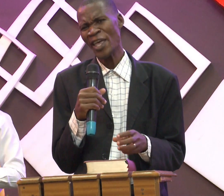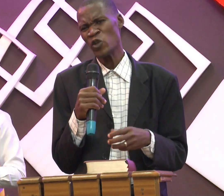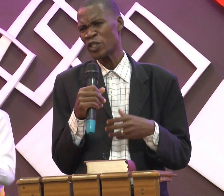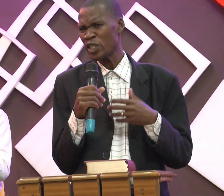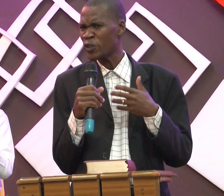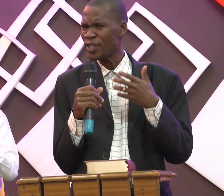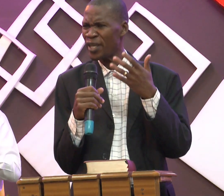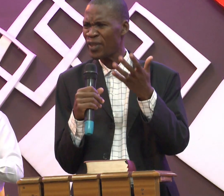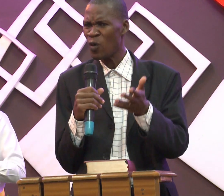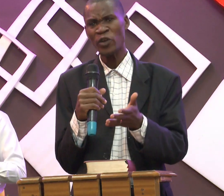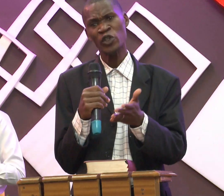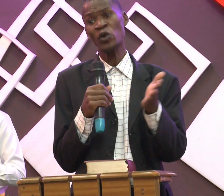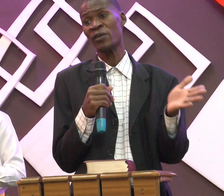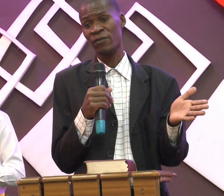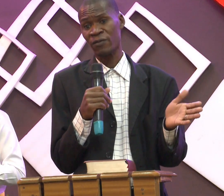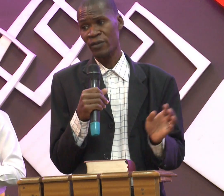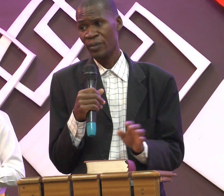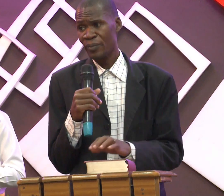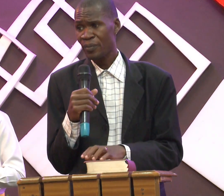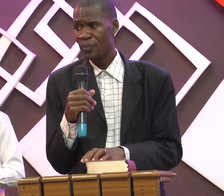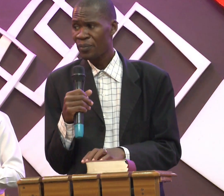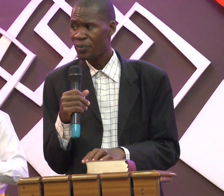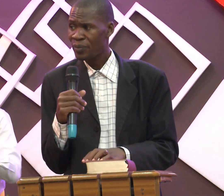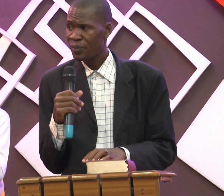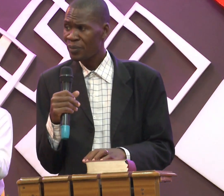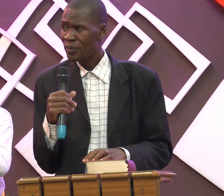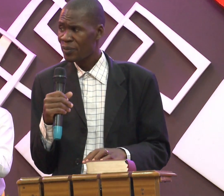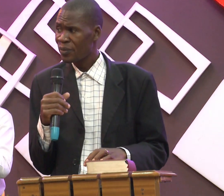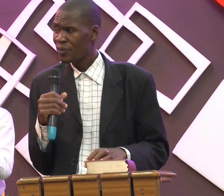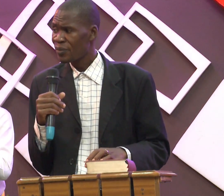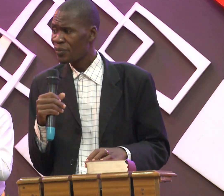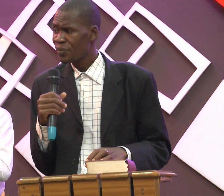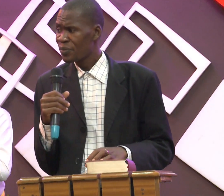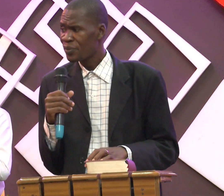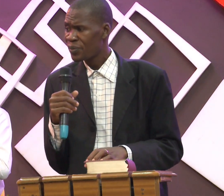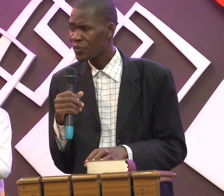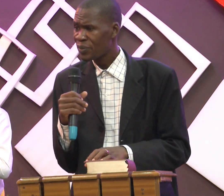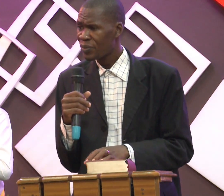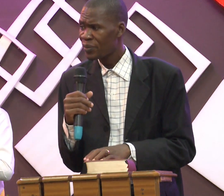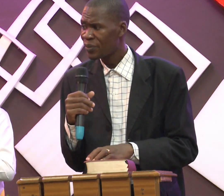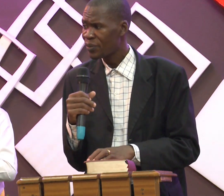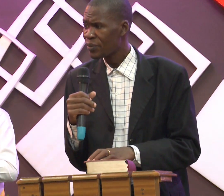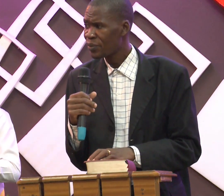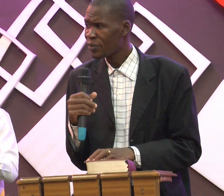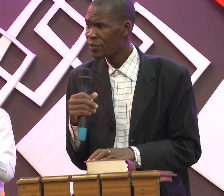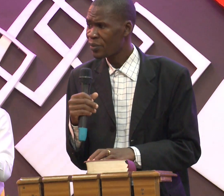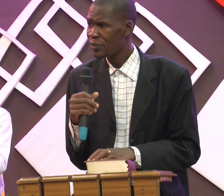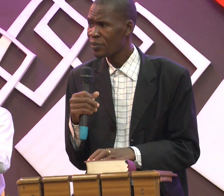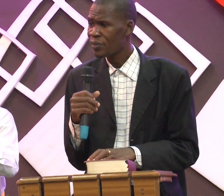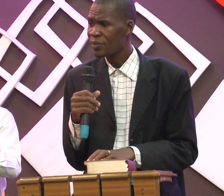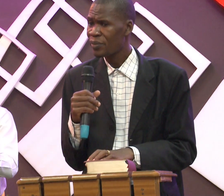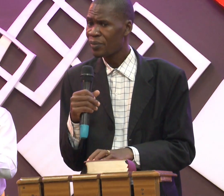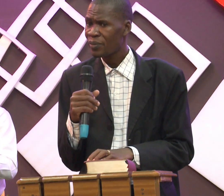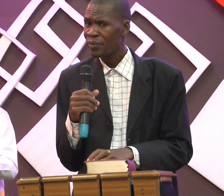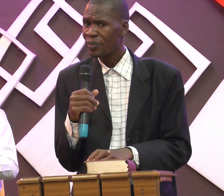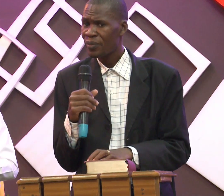us, why are you still staying there? Why don't you leave? Walo le batugamba msaje yatugize yatukulembedde, ni batugamba mwe kakati mwe